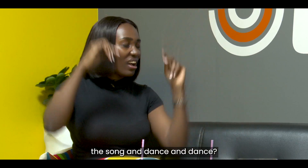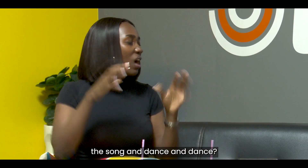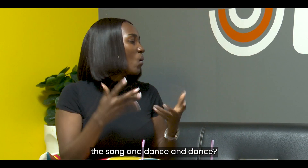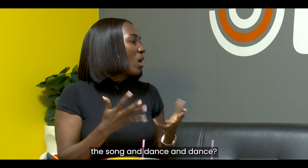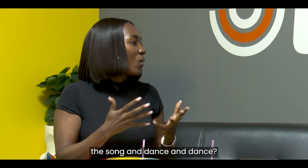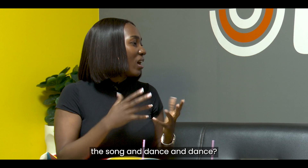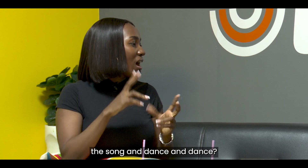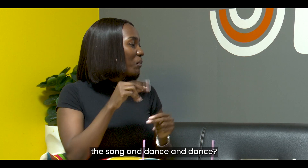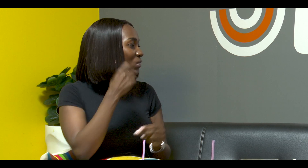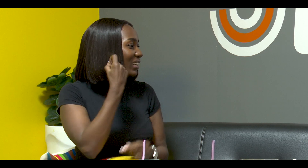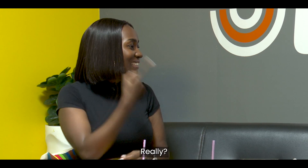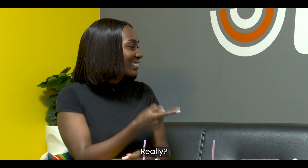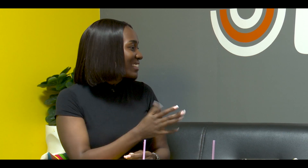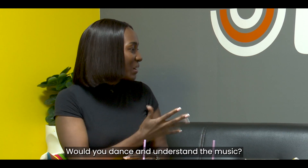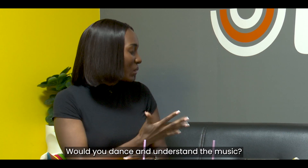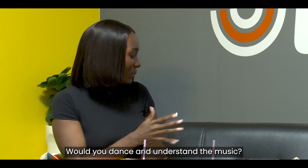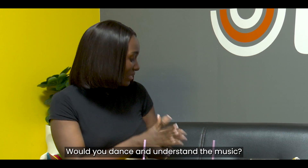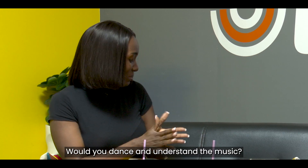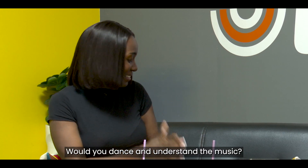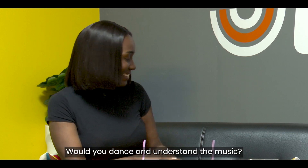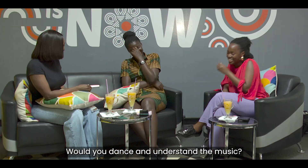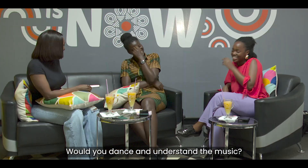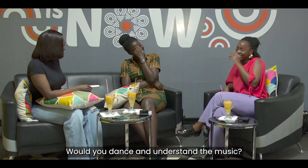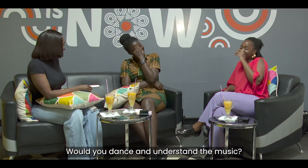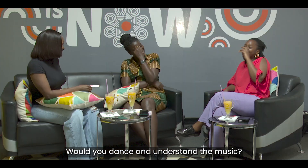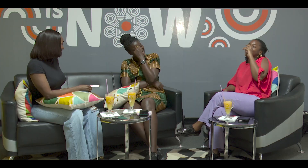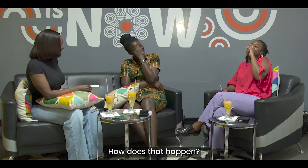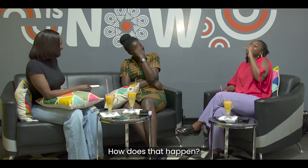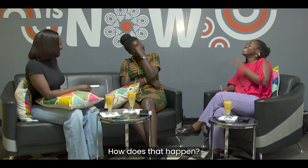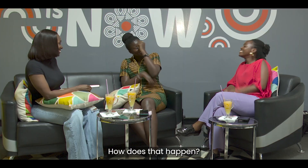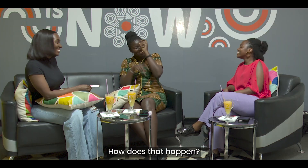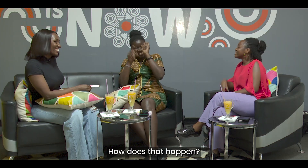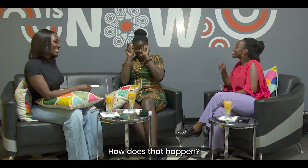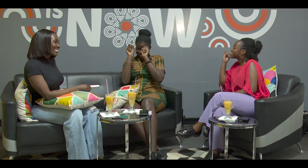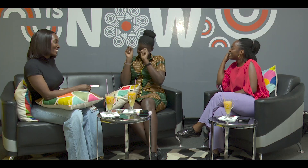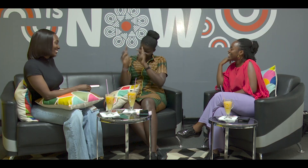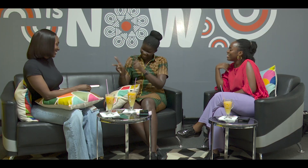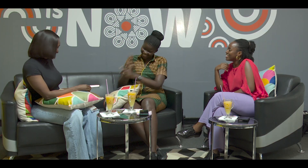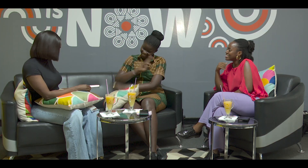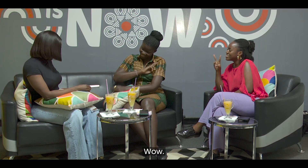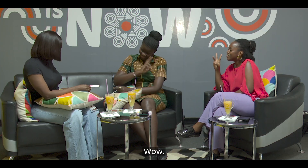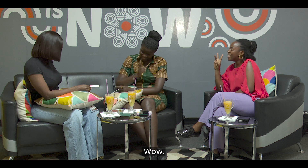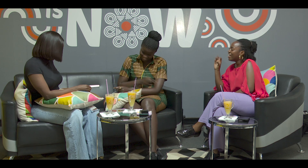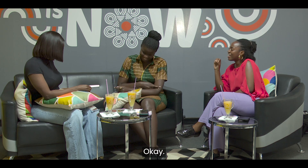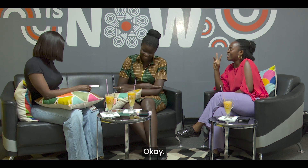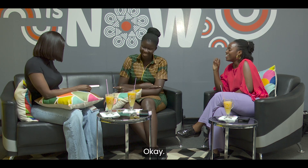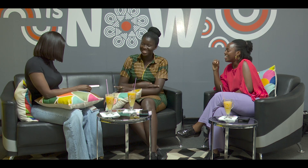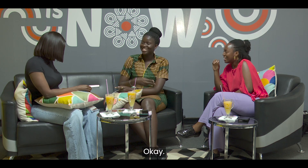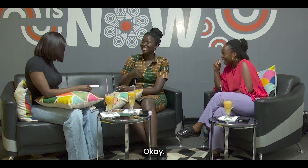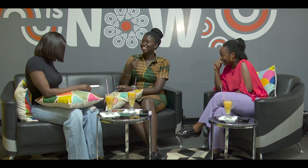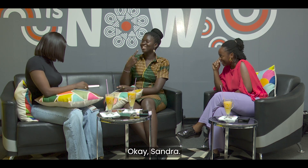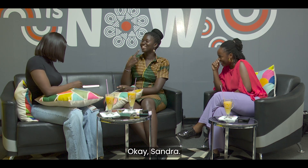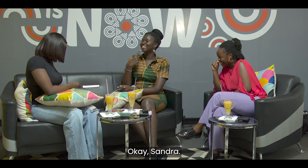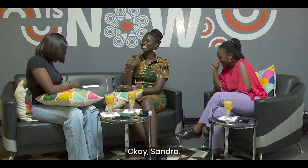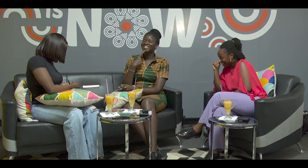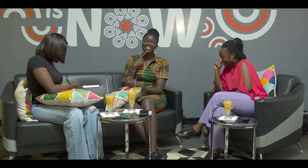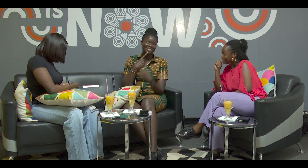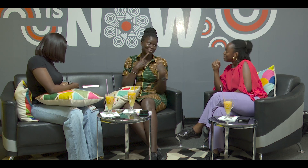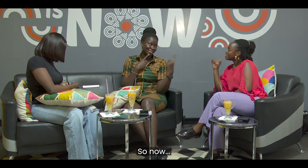dance? Really? Would you dance and understand the music? How does that happen? Wow. Okay, Sandra. So